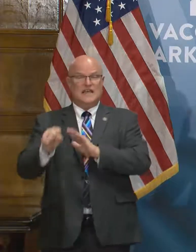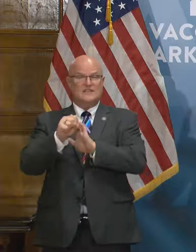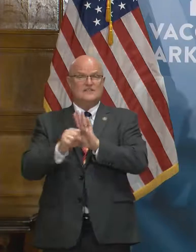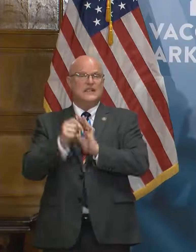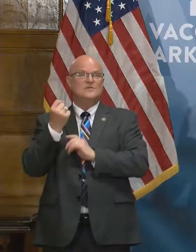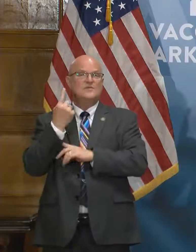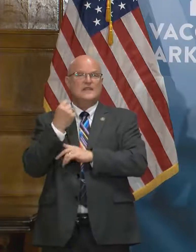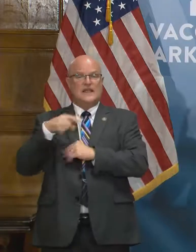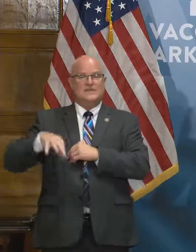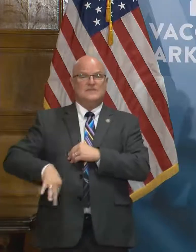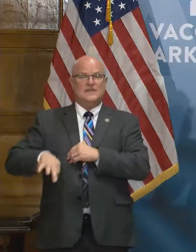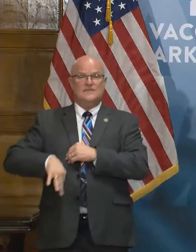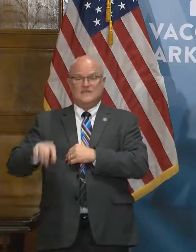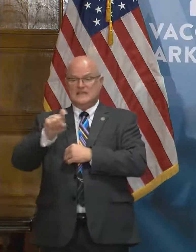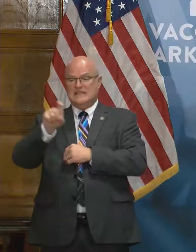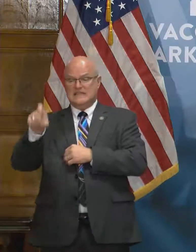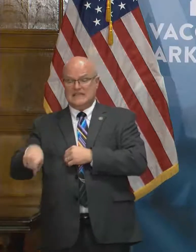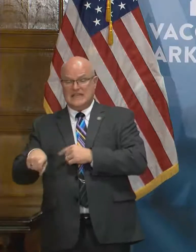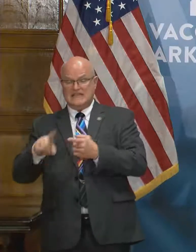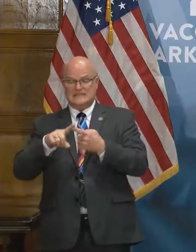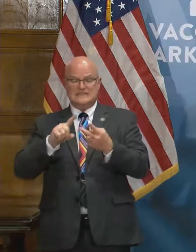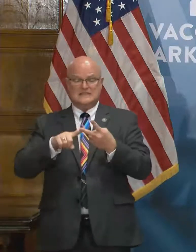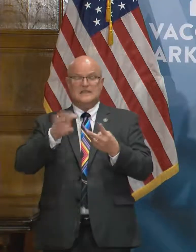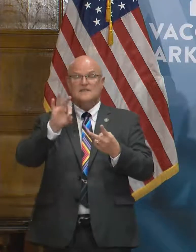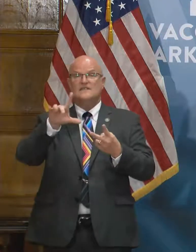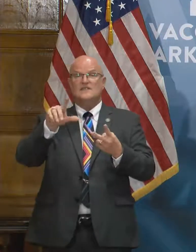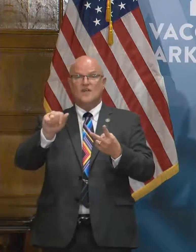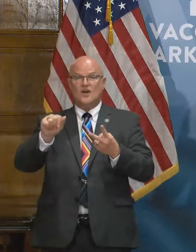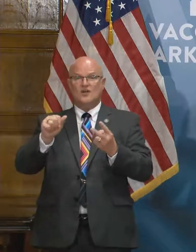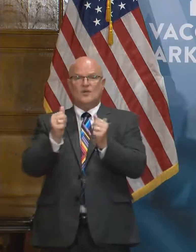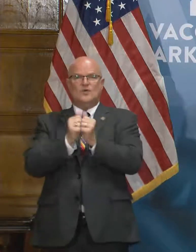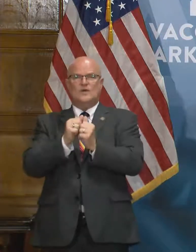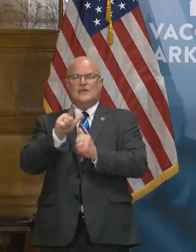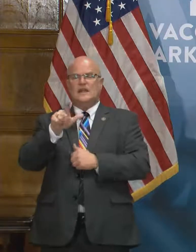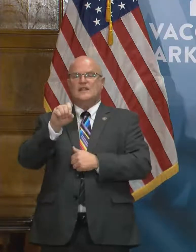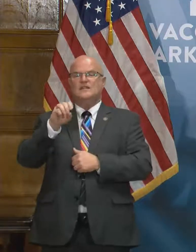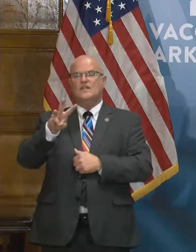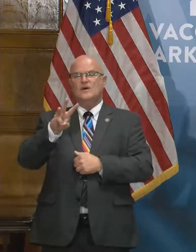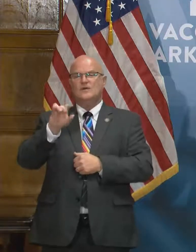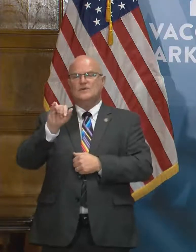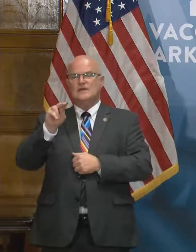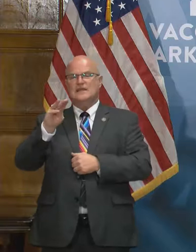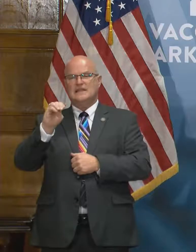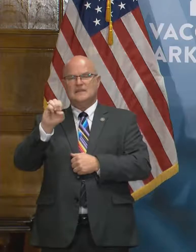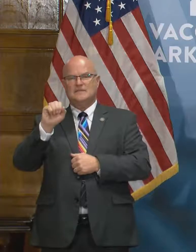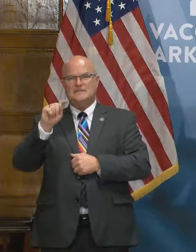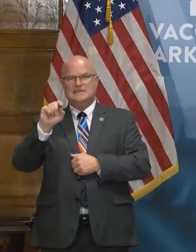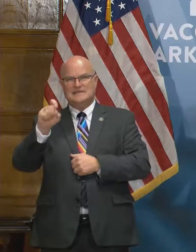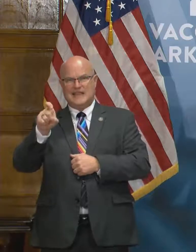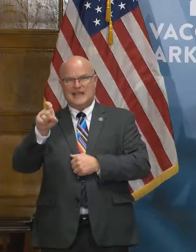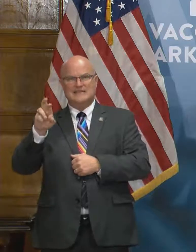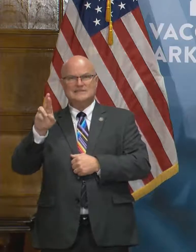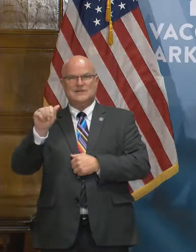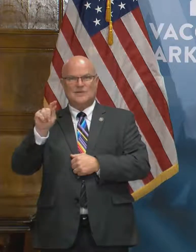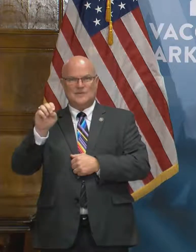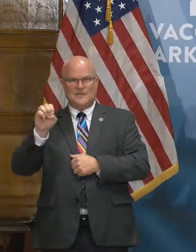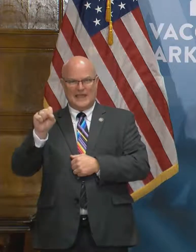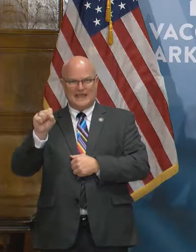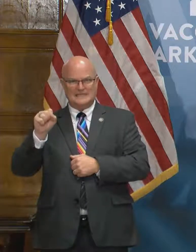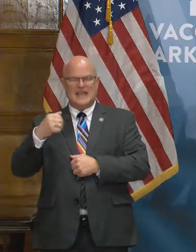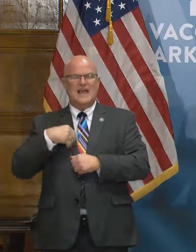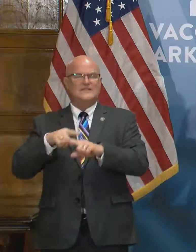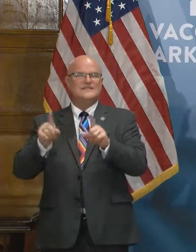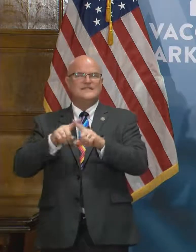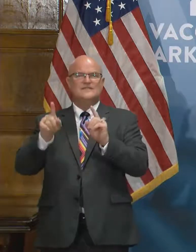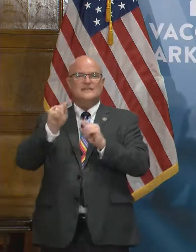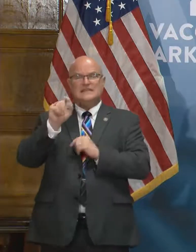the benefit that Texas and Florida have in their low income tax rates. Now, every state is different, and they have different tax